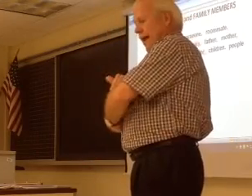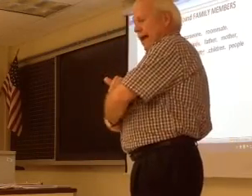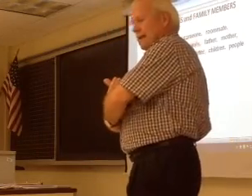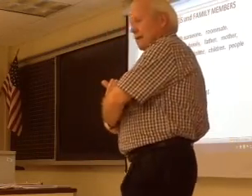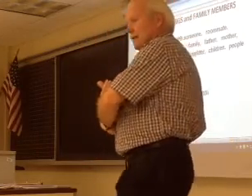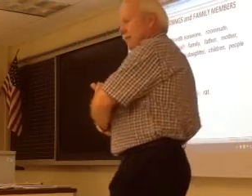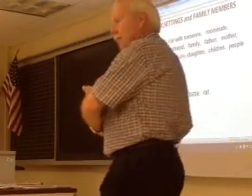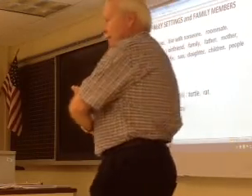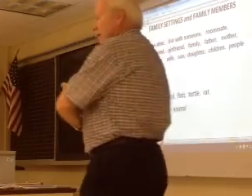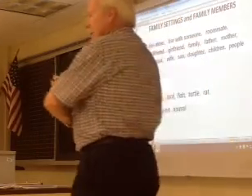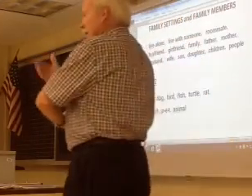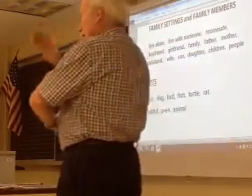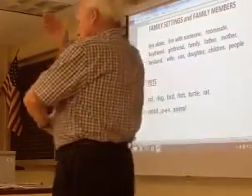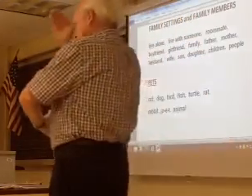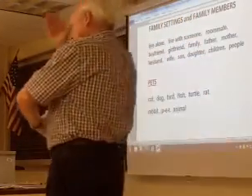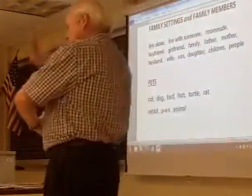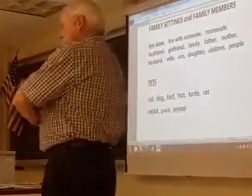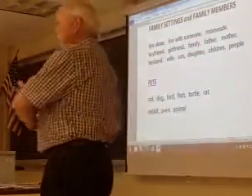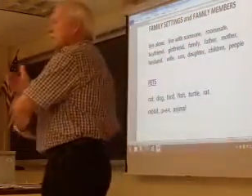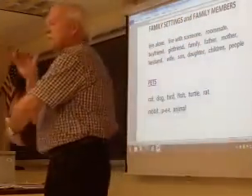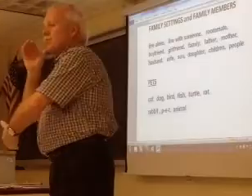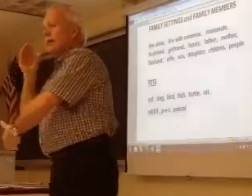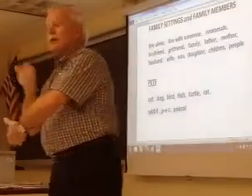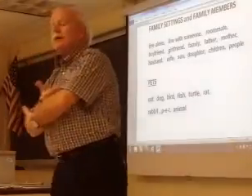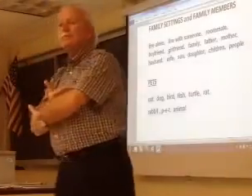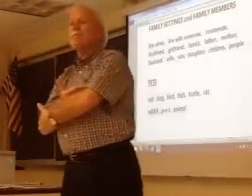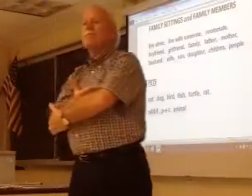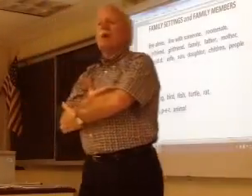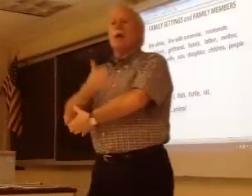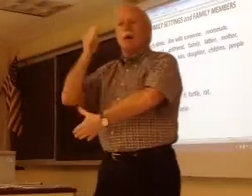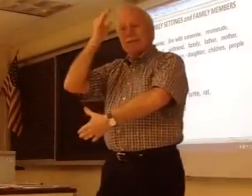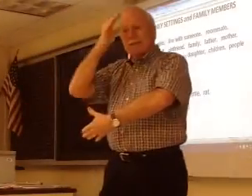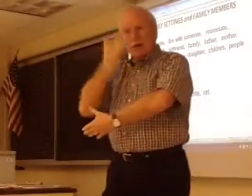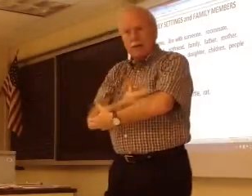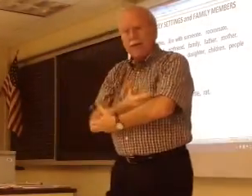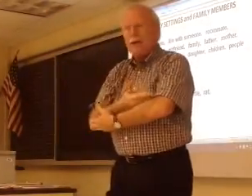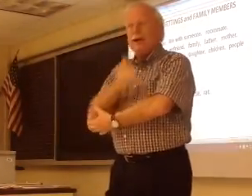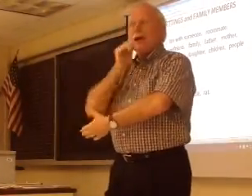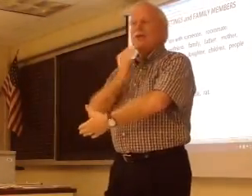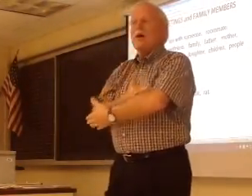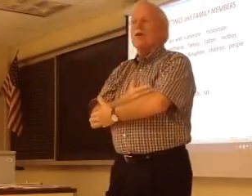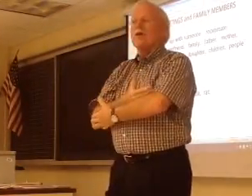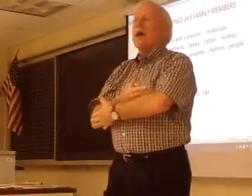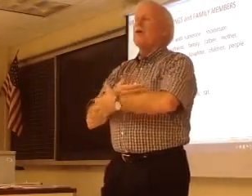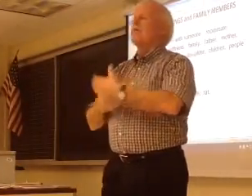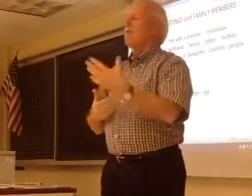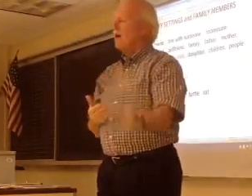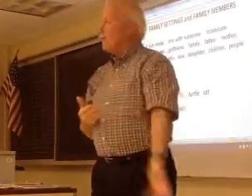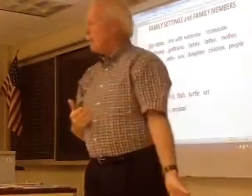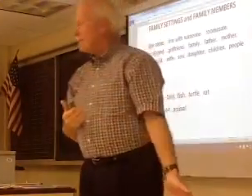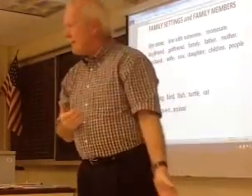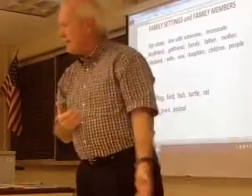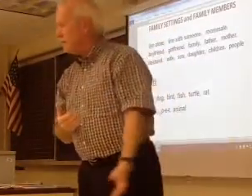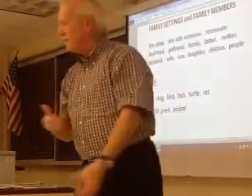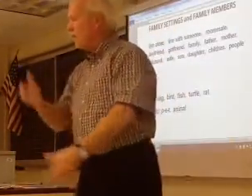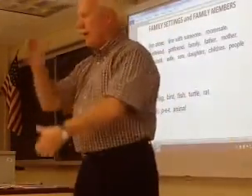that. I just tend to do this way. Son and daughter. Now on an upcoming test, if you write